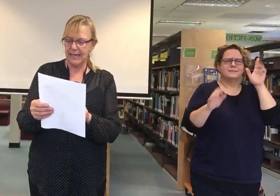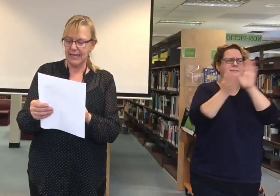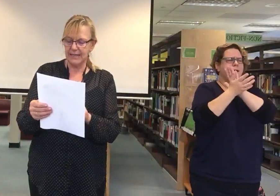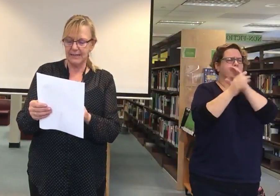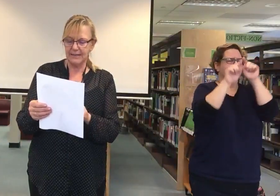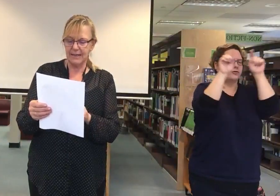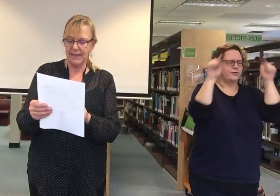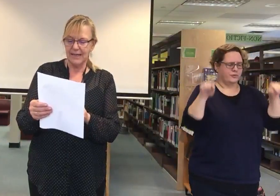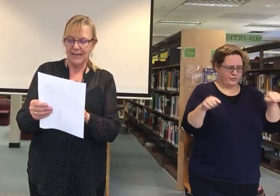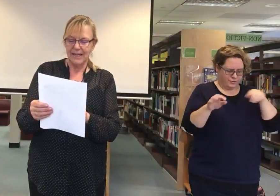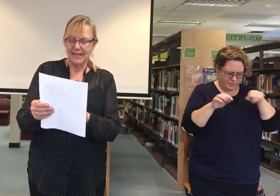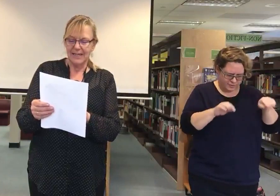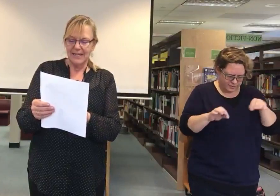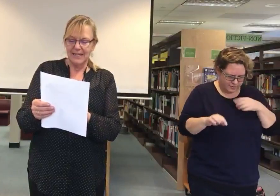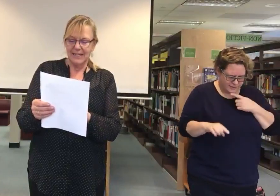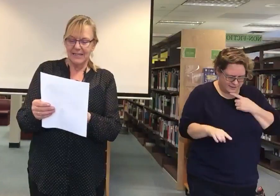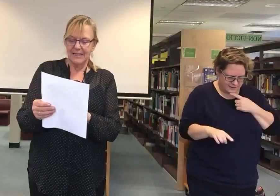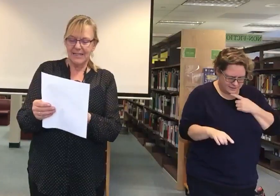here. It is